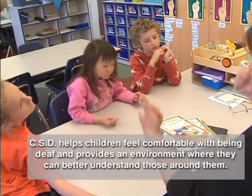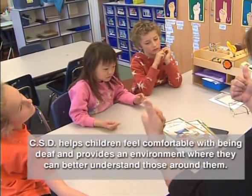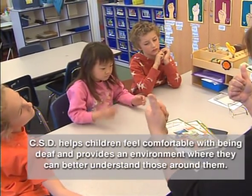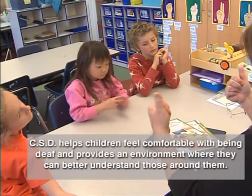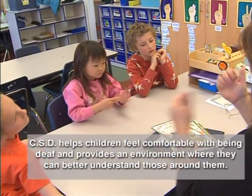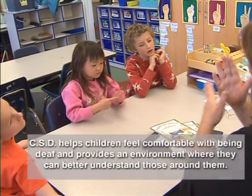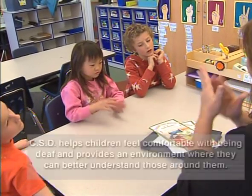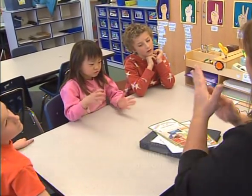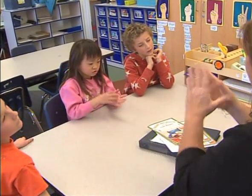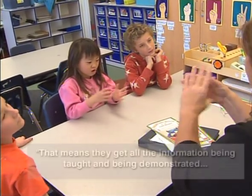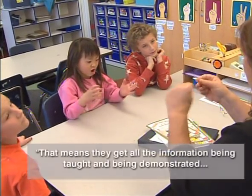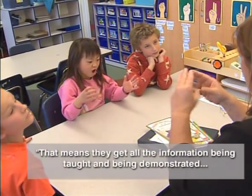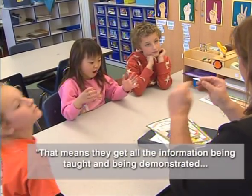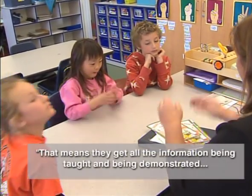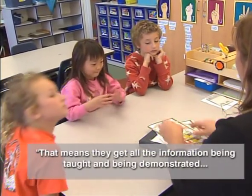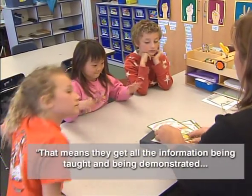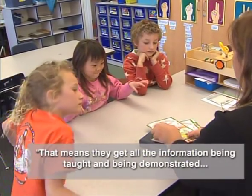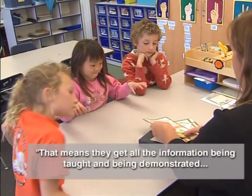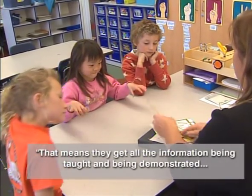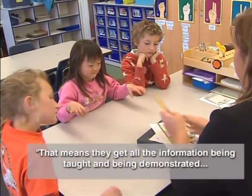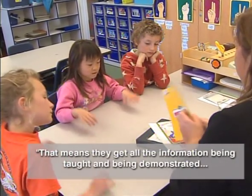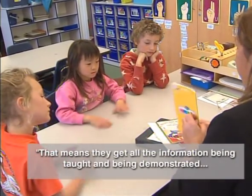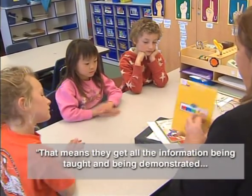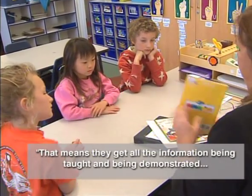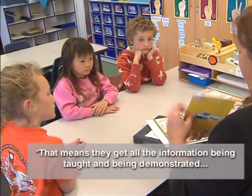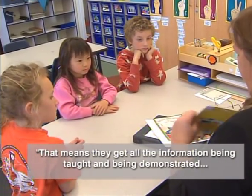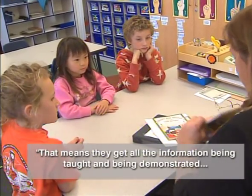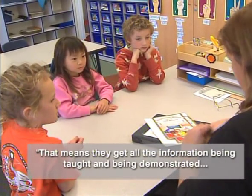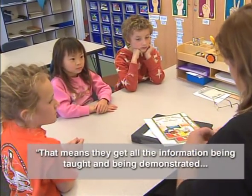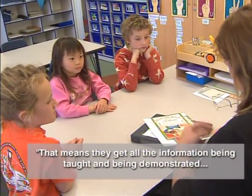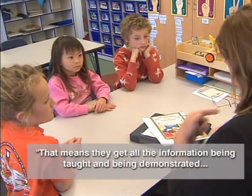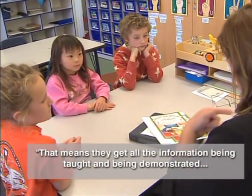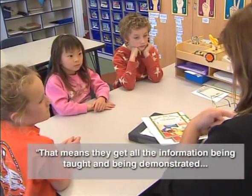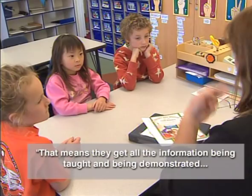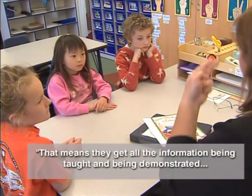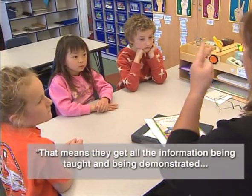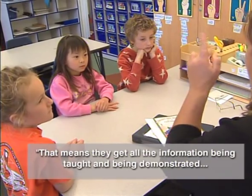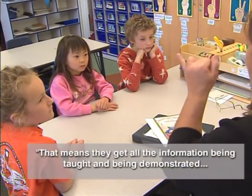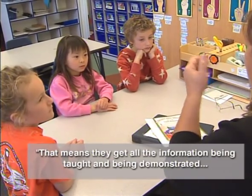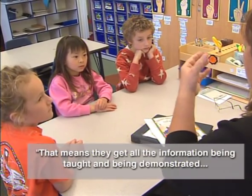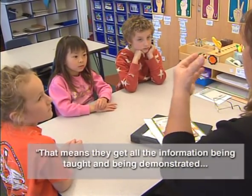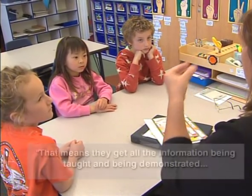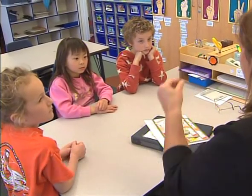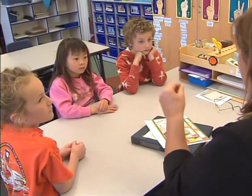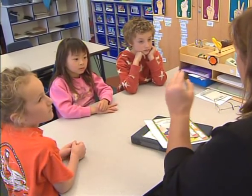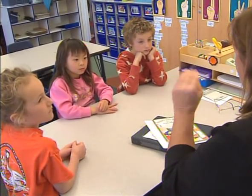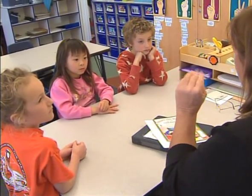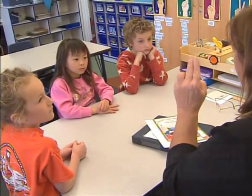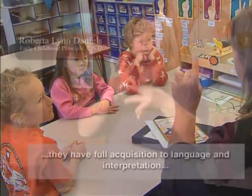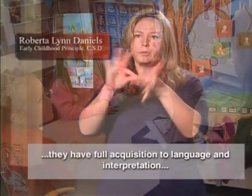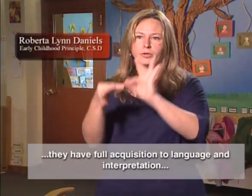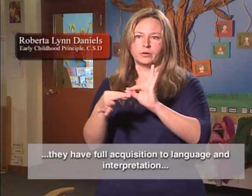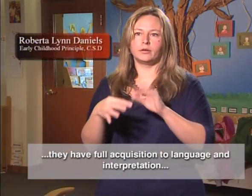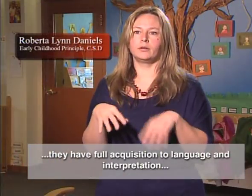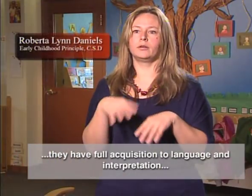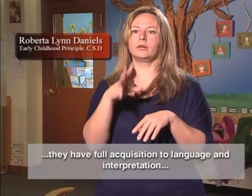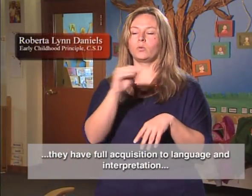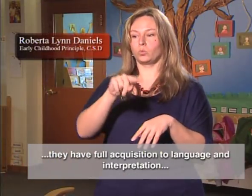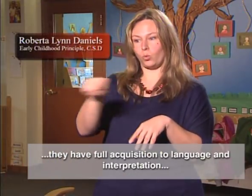understand those around them. That means that they get all the information being taught and being demonstrated. They have full acquisition